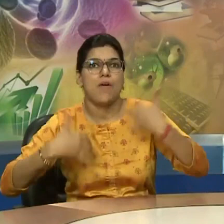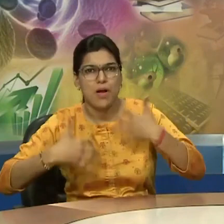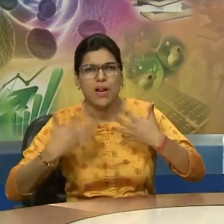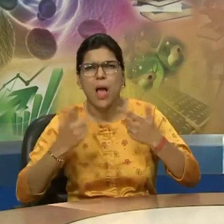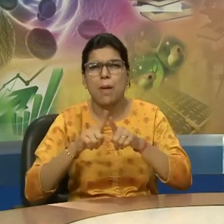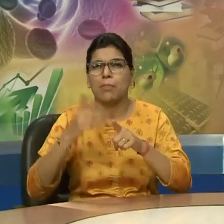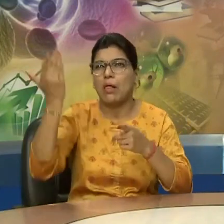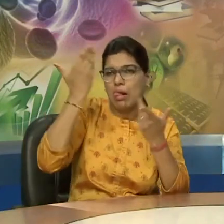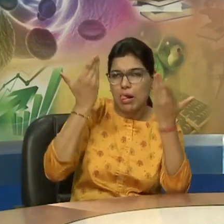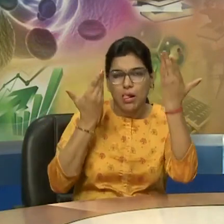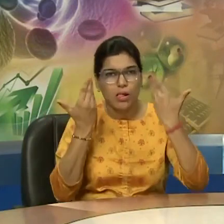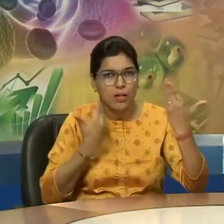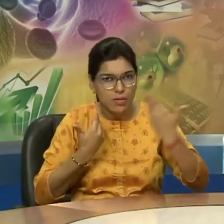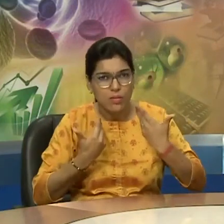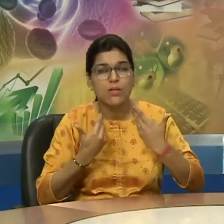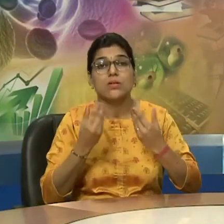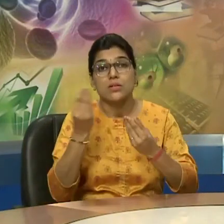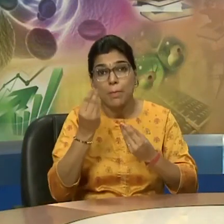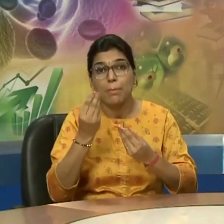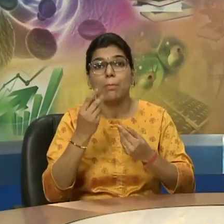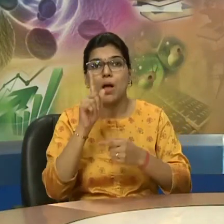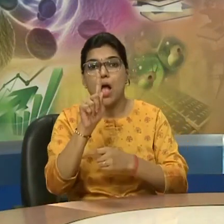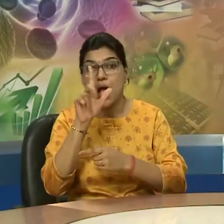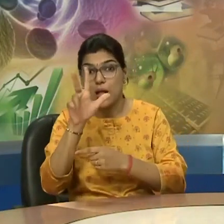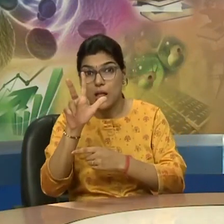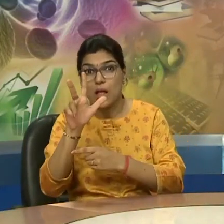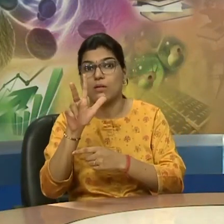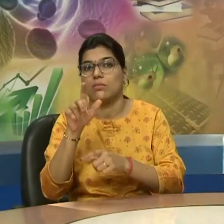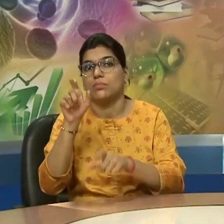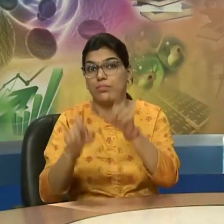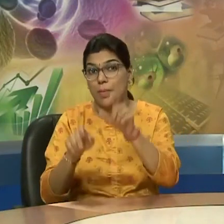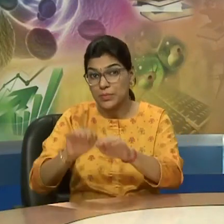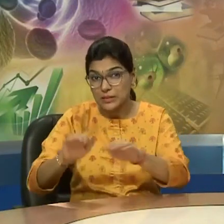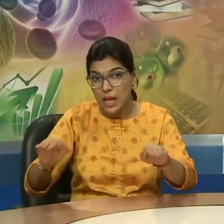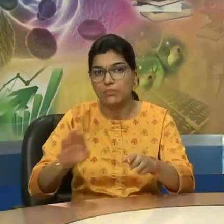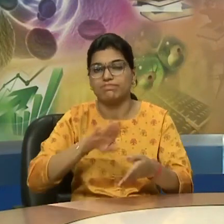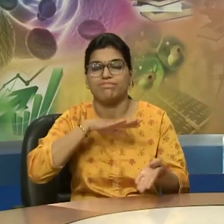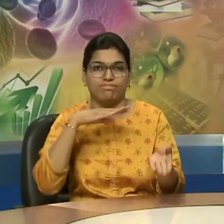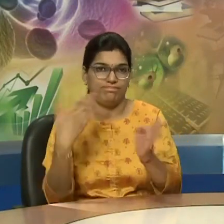On the other, 30 who suffered several burns.